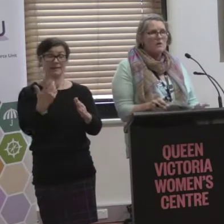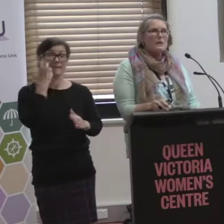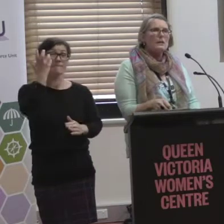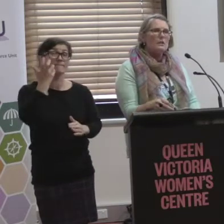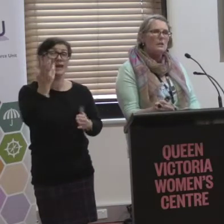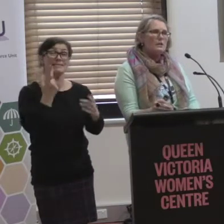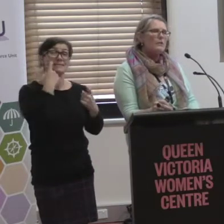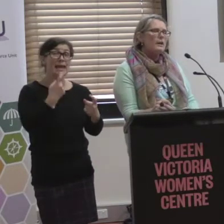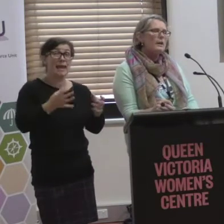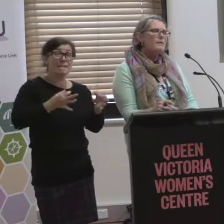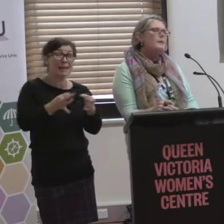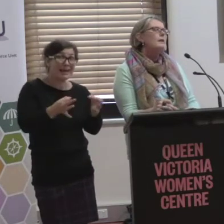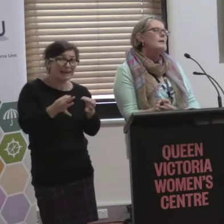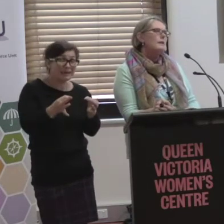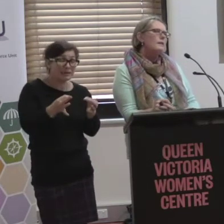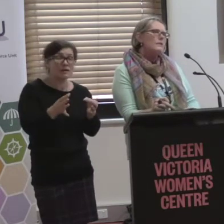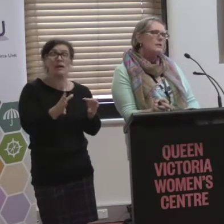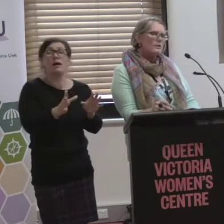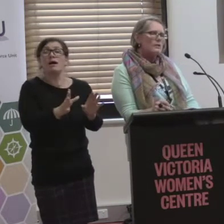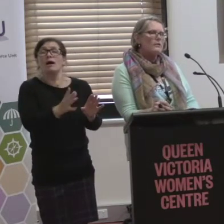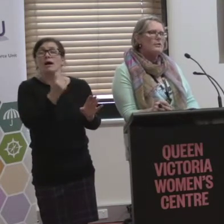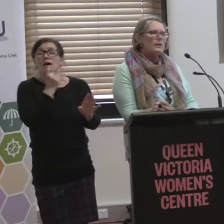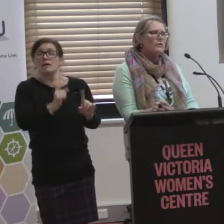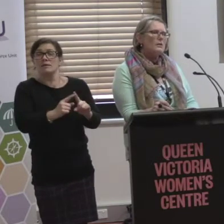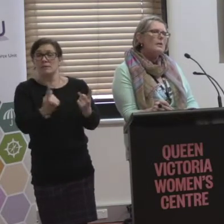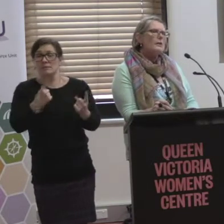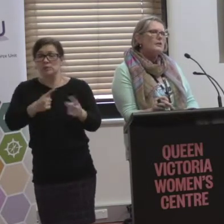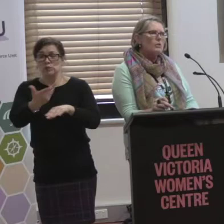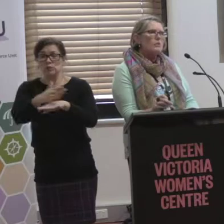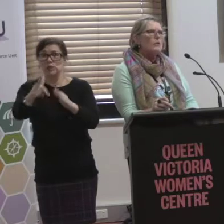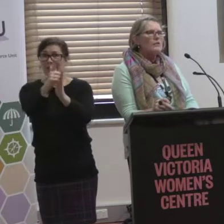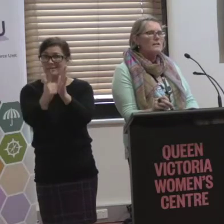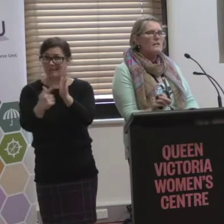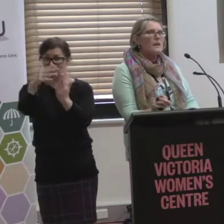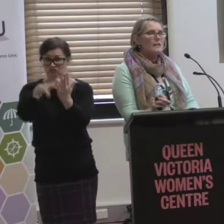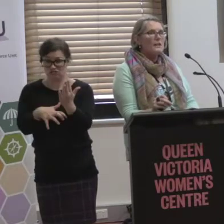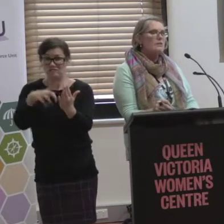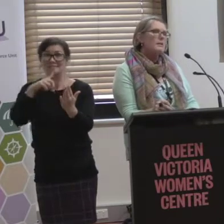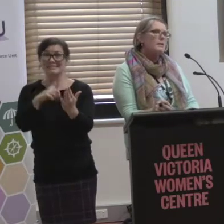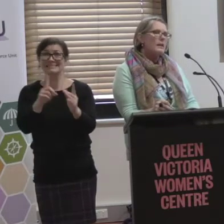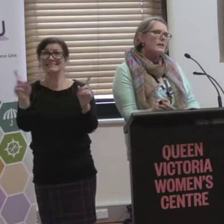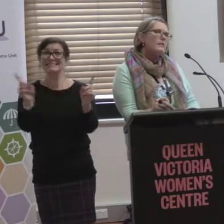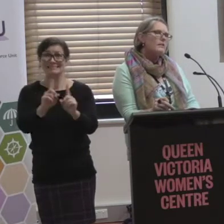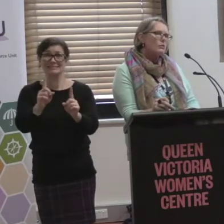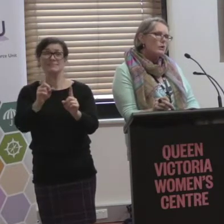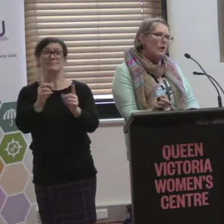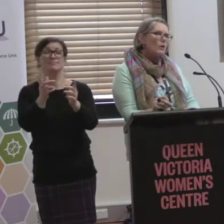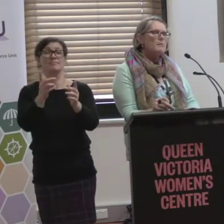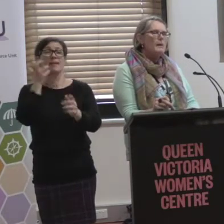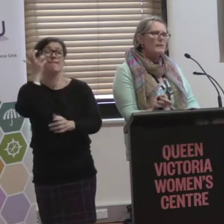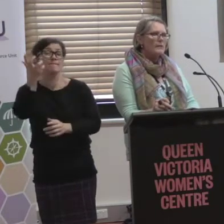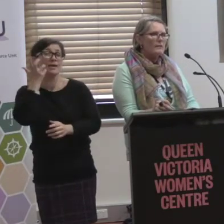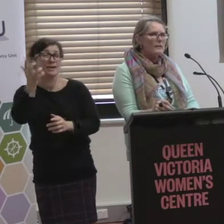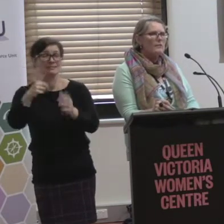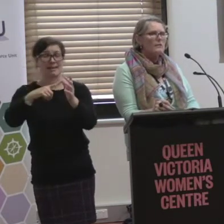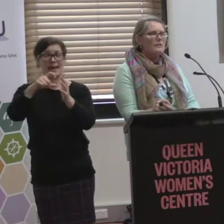a commonly known phrase, but in regards to this new legislation, the terminology is advanced care directive, and an individual can only